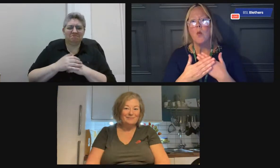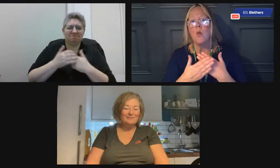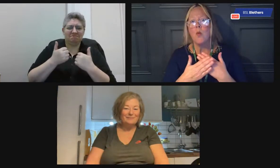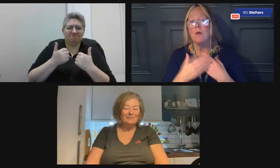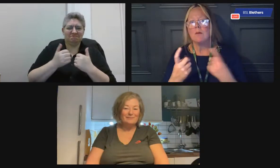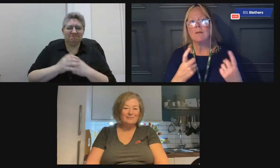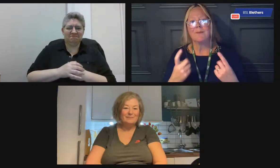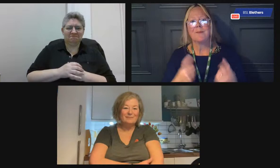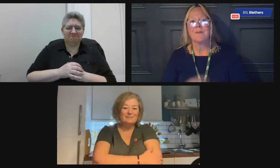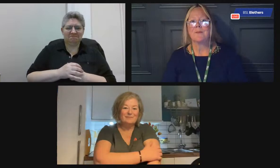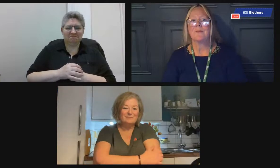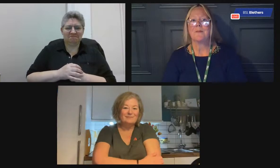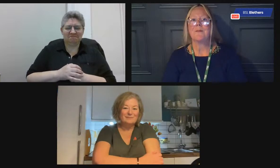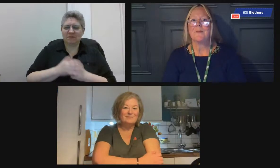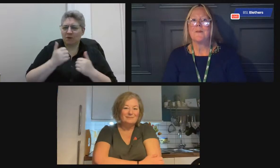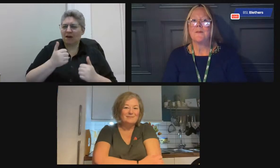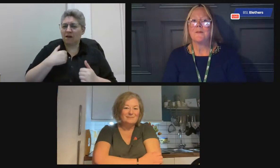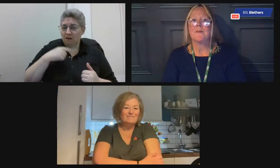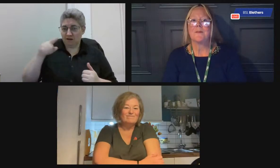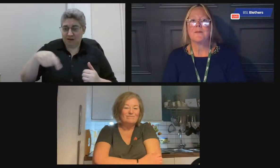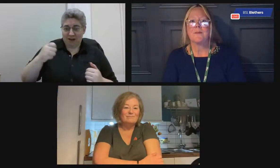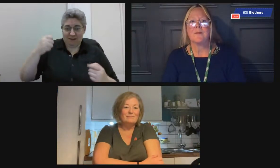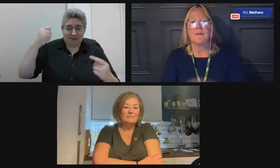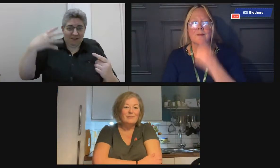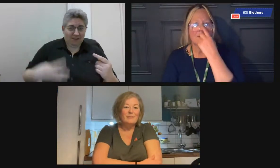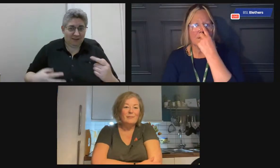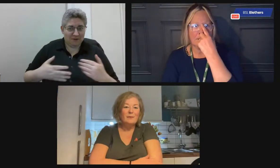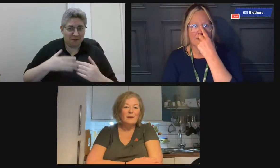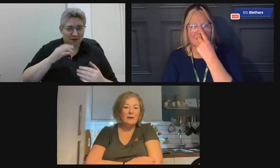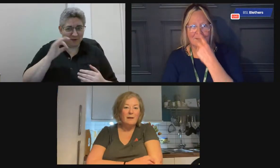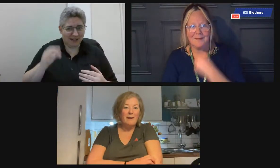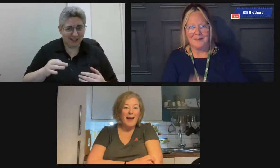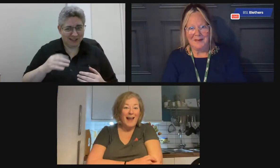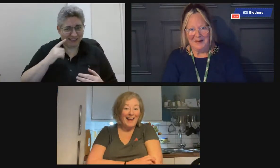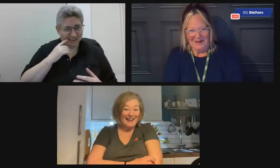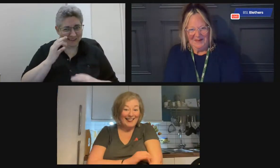now more and more deaf people are coming forward. I think that's really important.